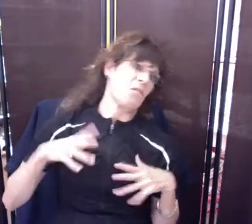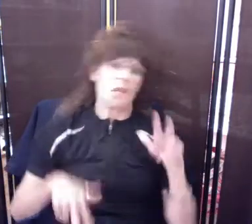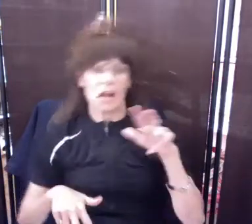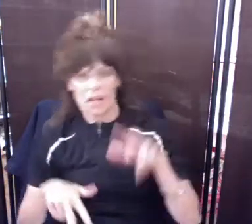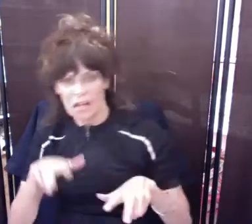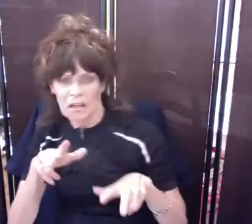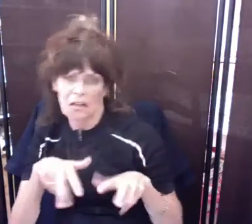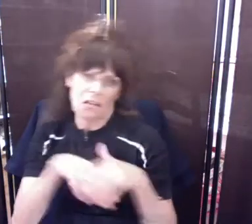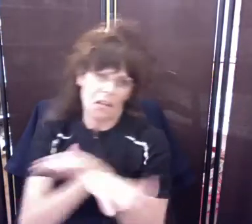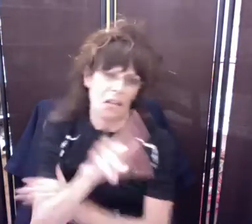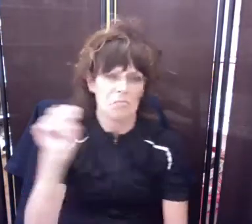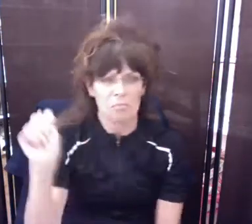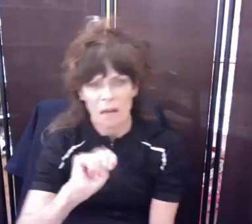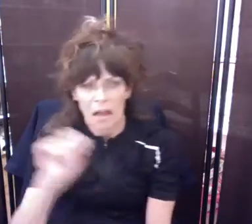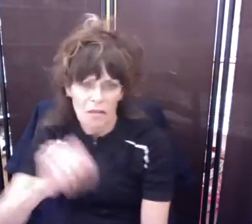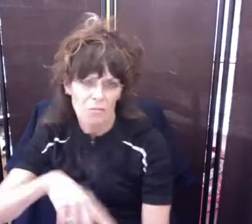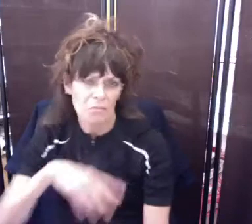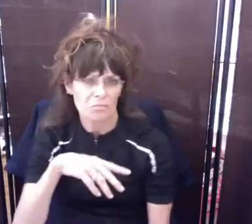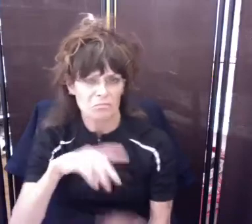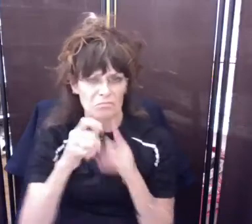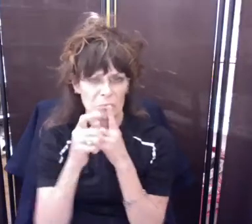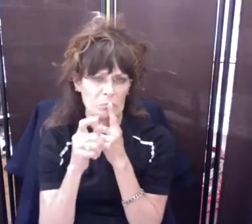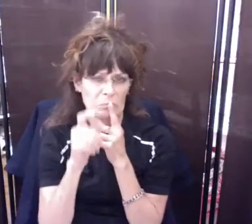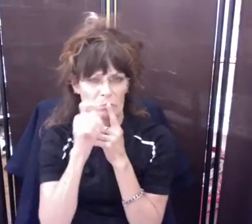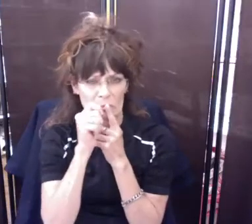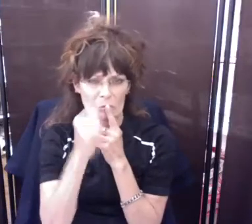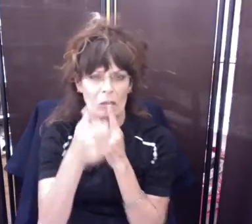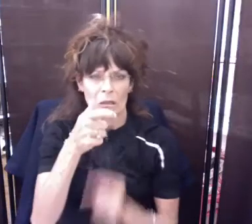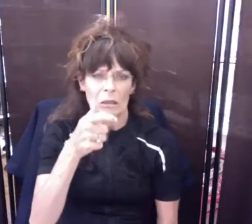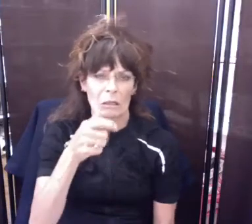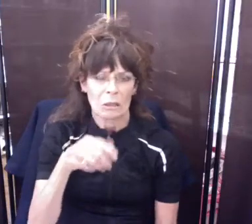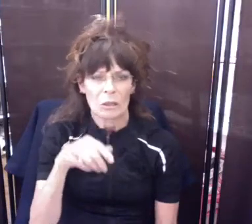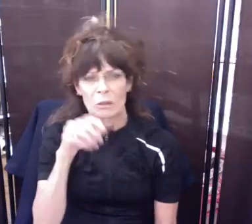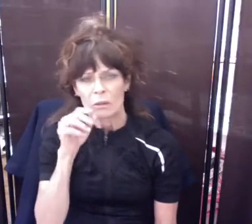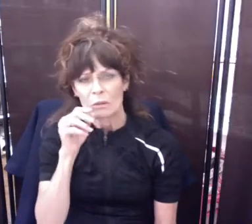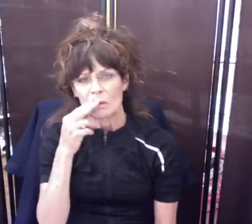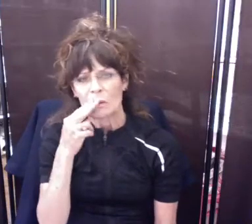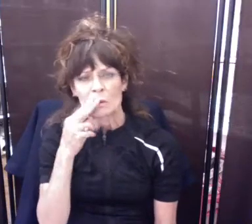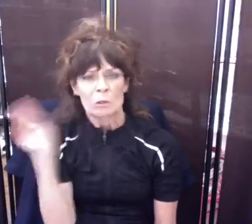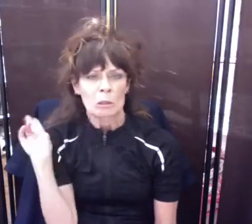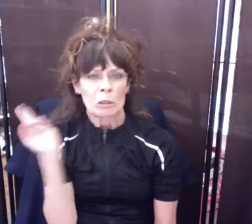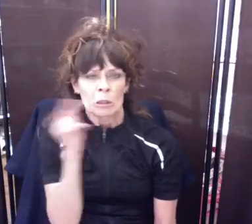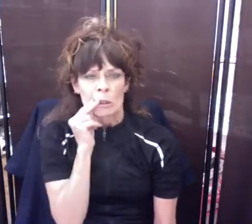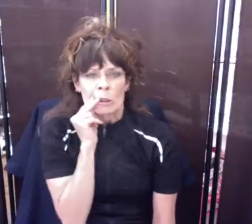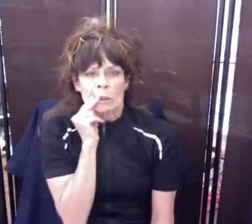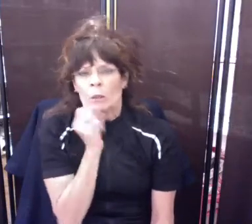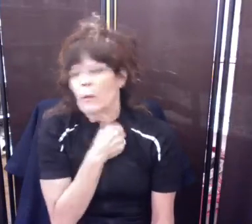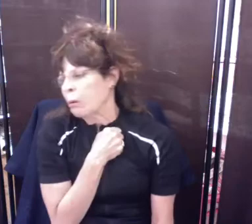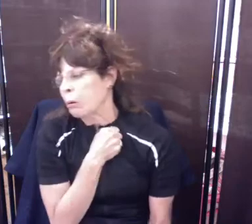and I was a smoker then, so there was some vomiting that would have to happen to get my day started. I'd throw some water on my face and